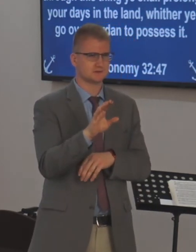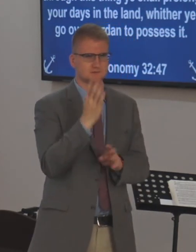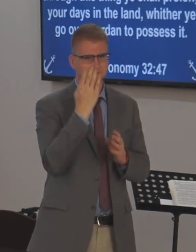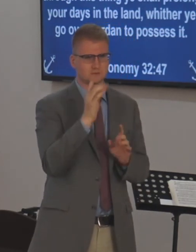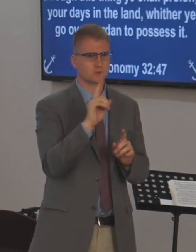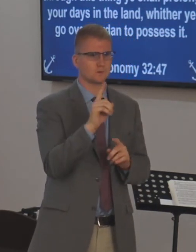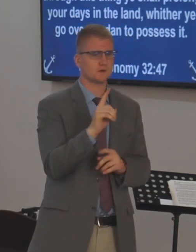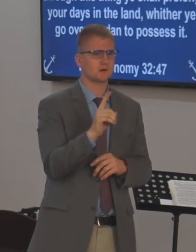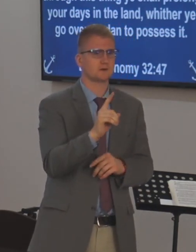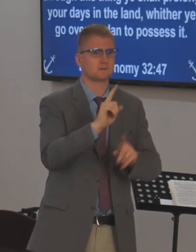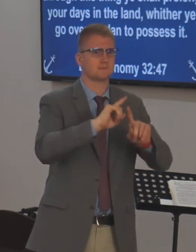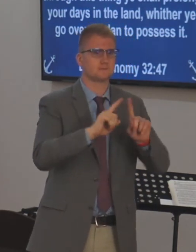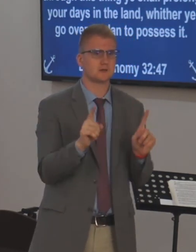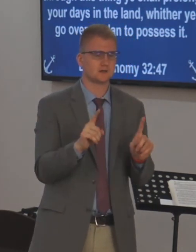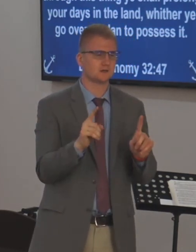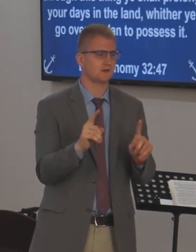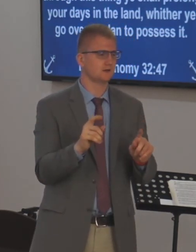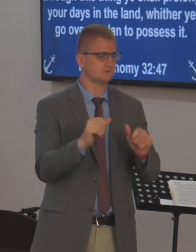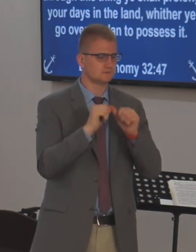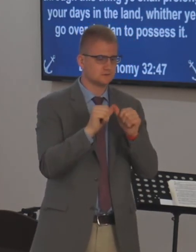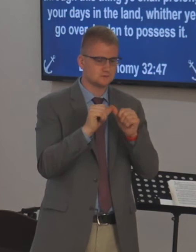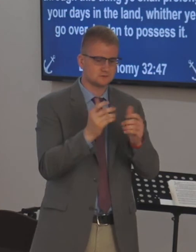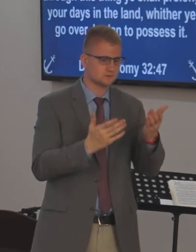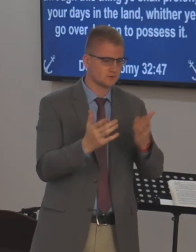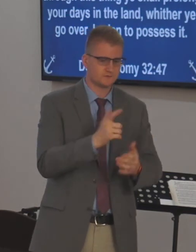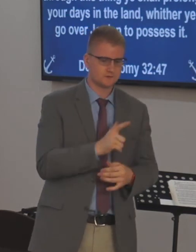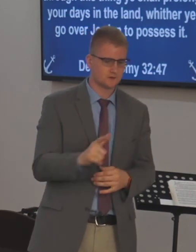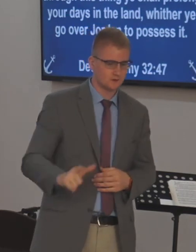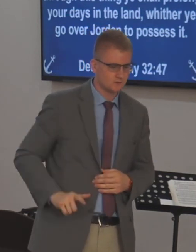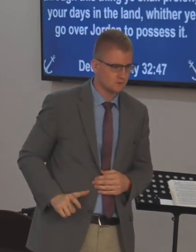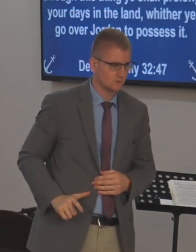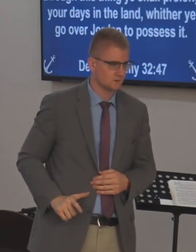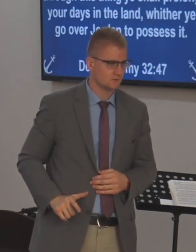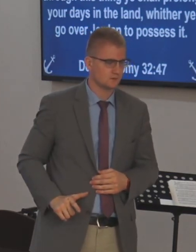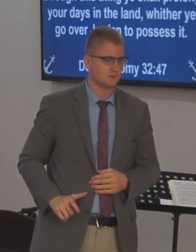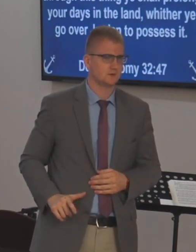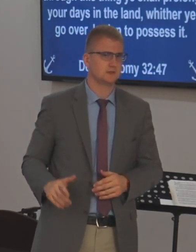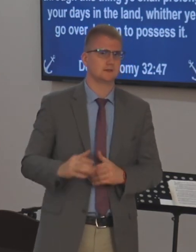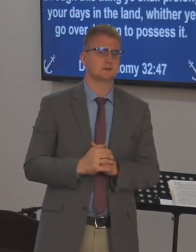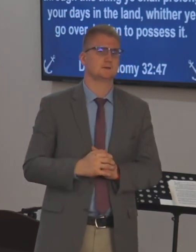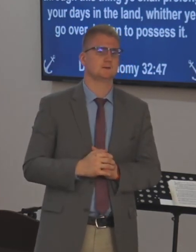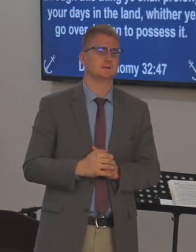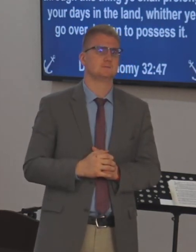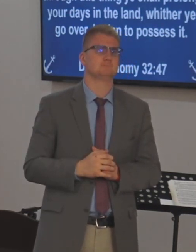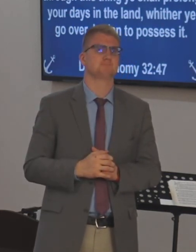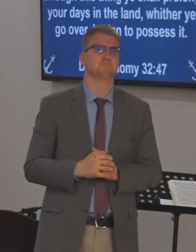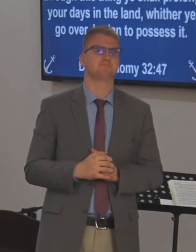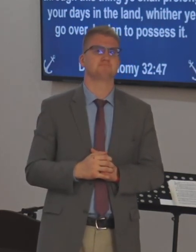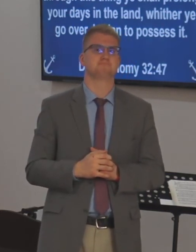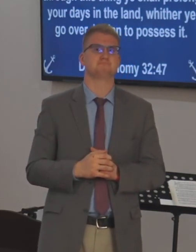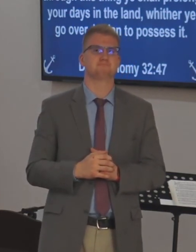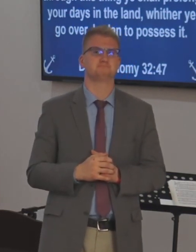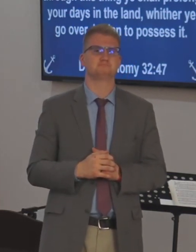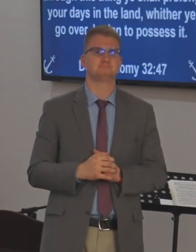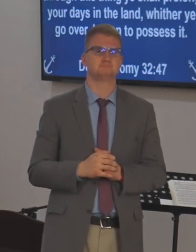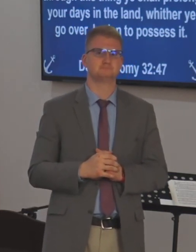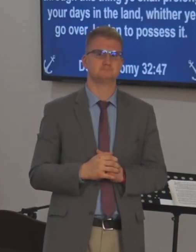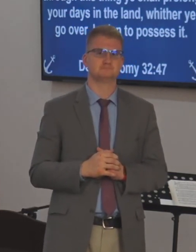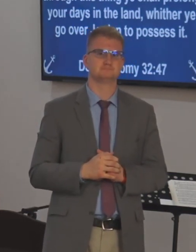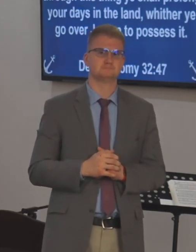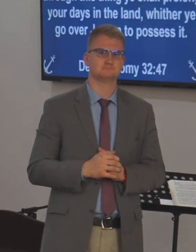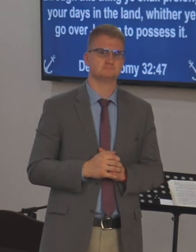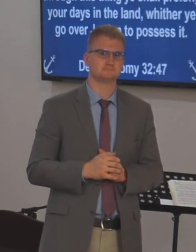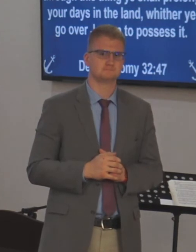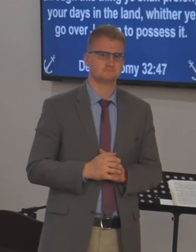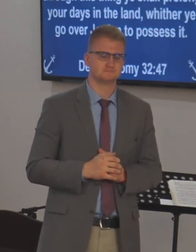of those children, and these children are the children of your children. They're your children. We could teach